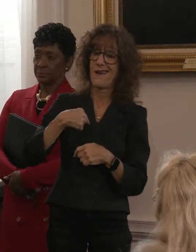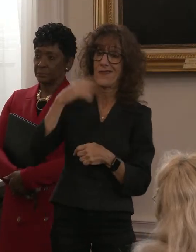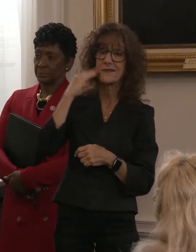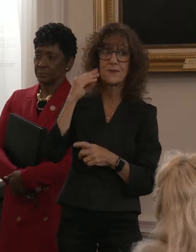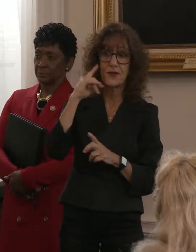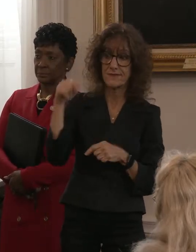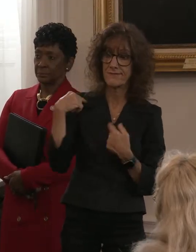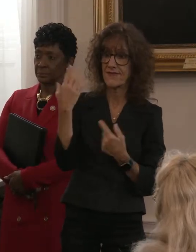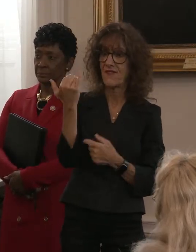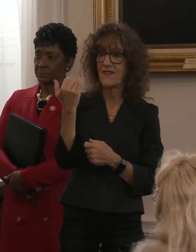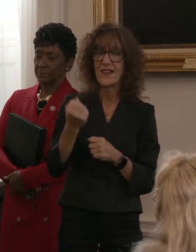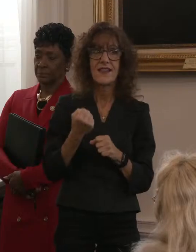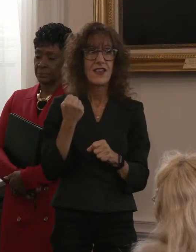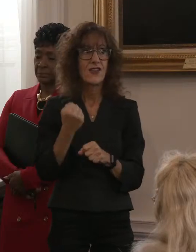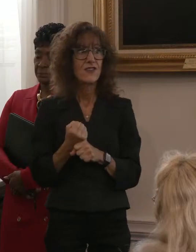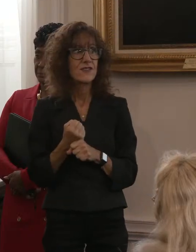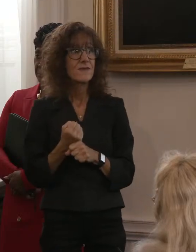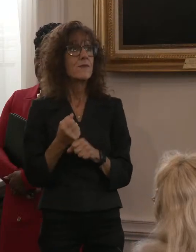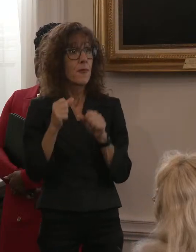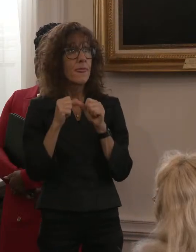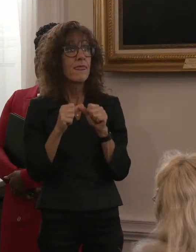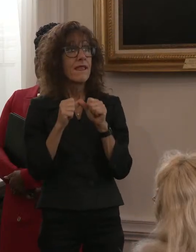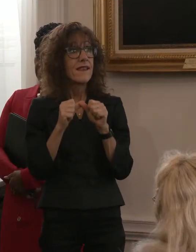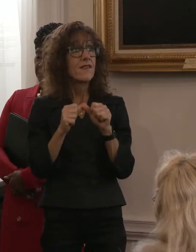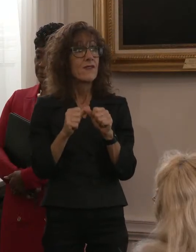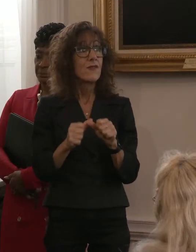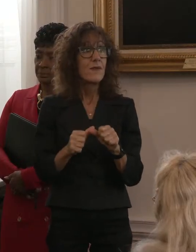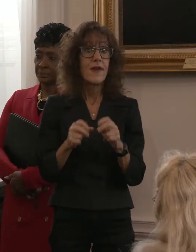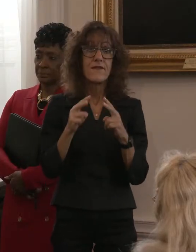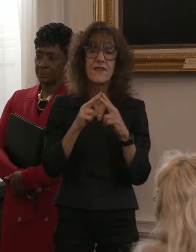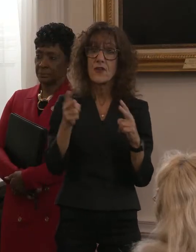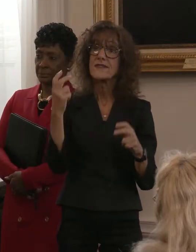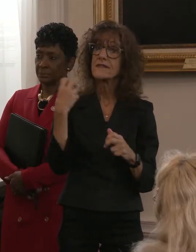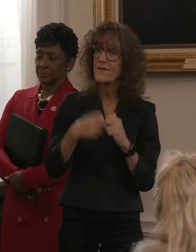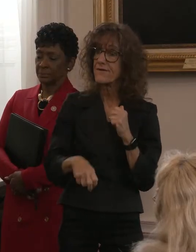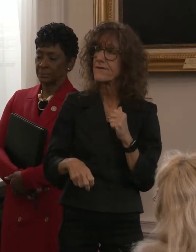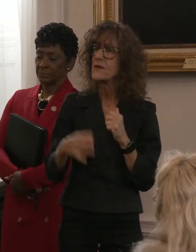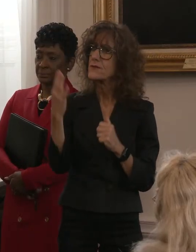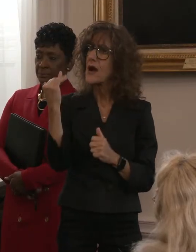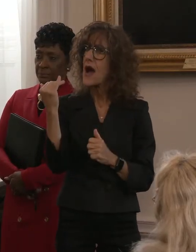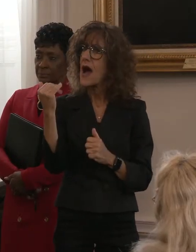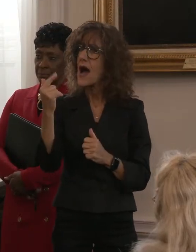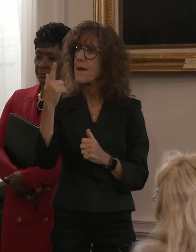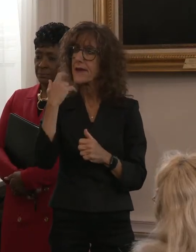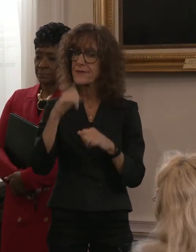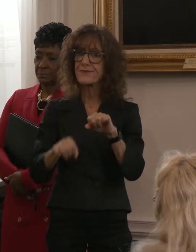my 15 years, and that continues to be incredibly difficult because of the